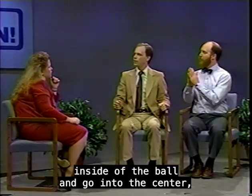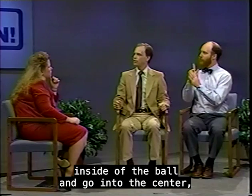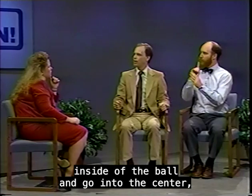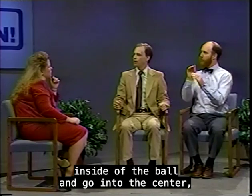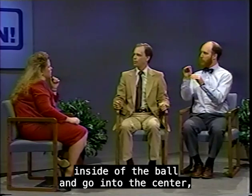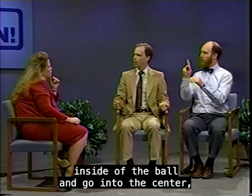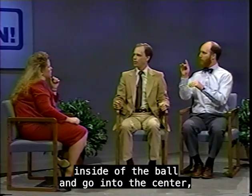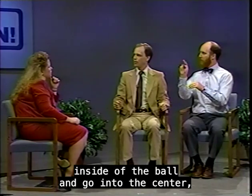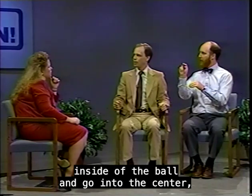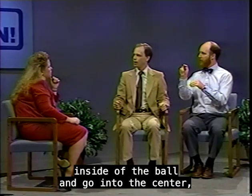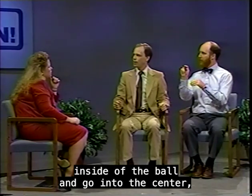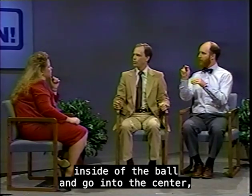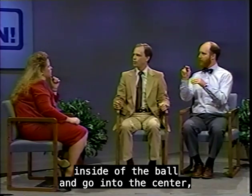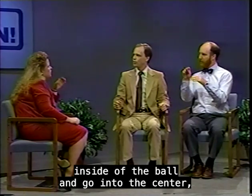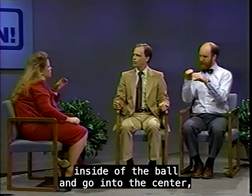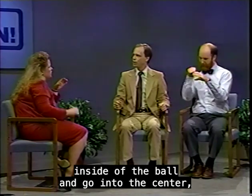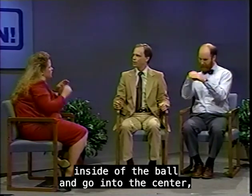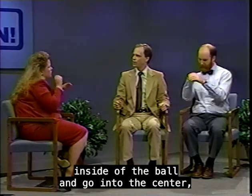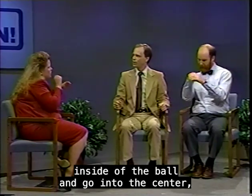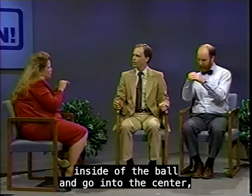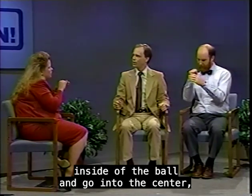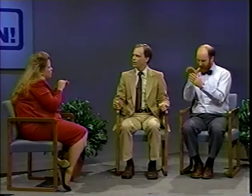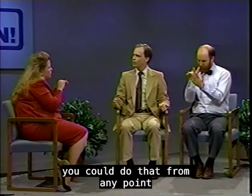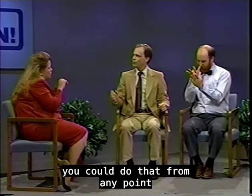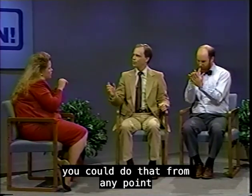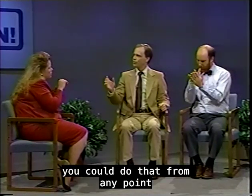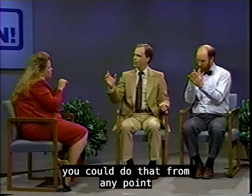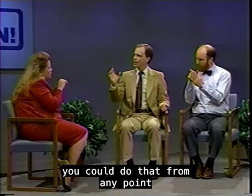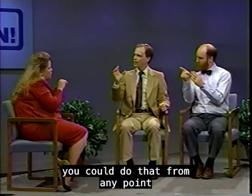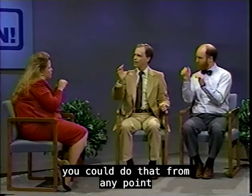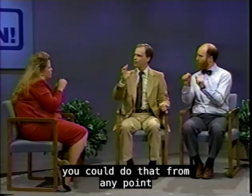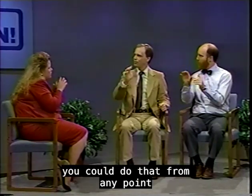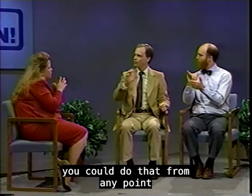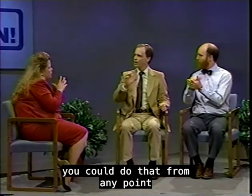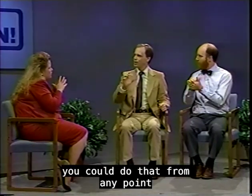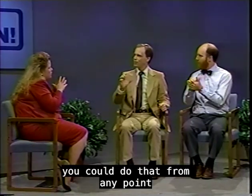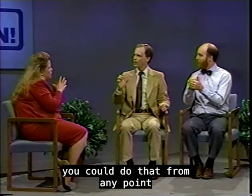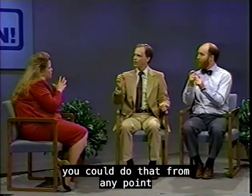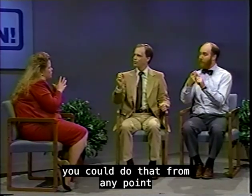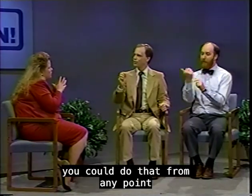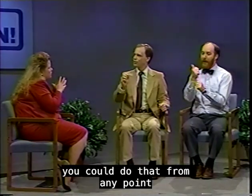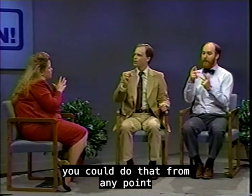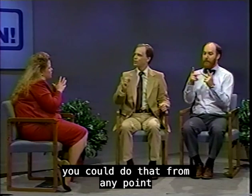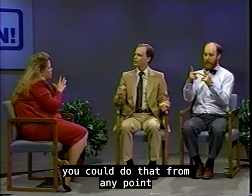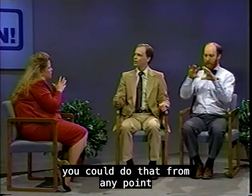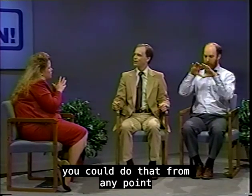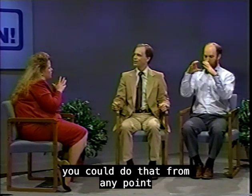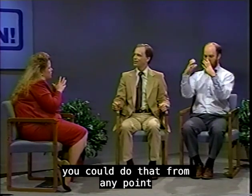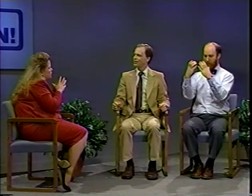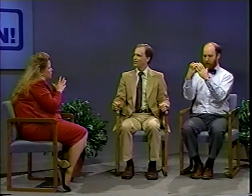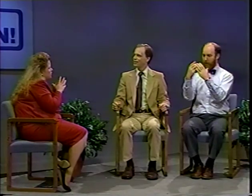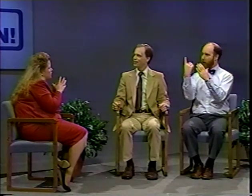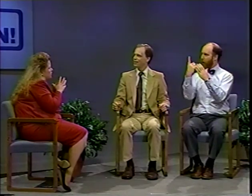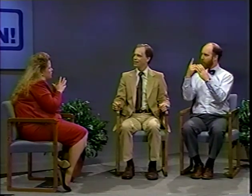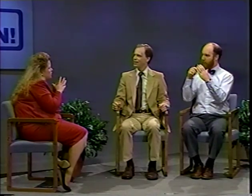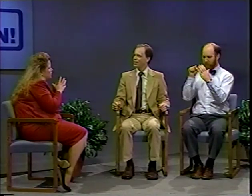pin inside of the ball and go into the center, you could do that from any point and still reach the center.